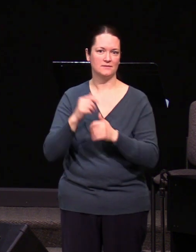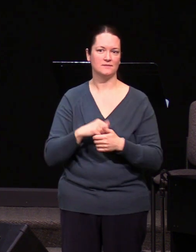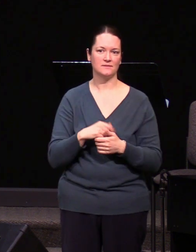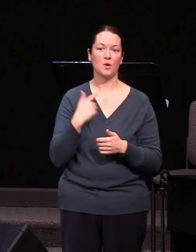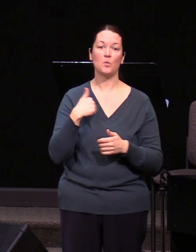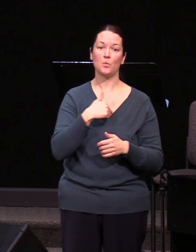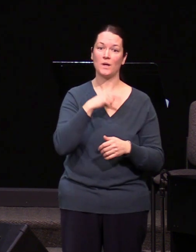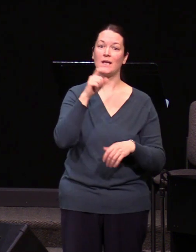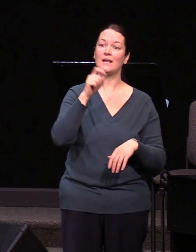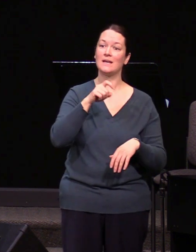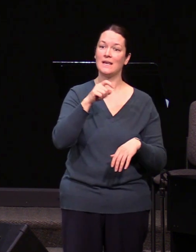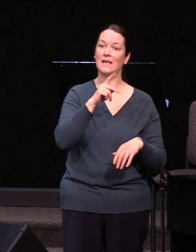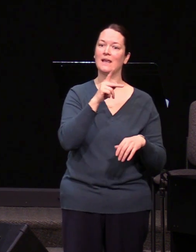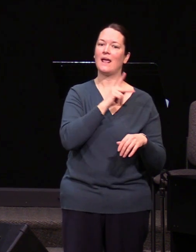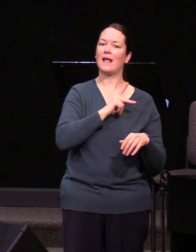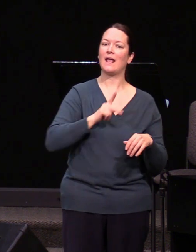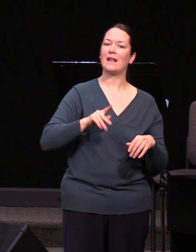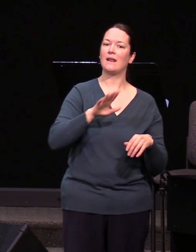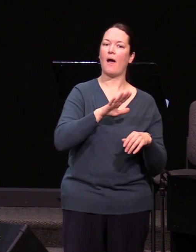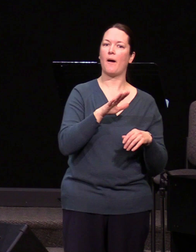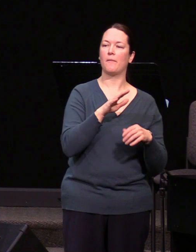We need kingdom builders.